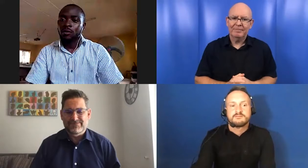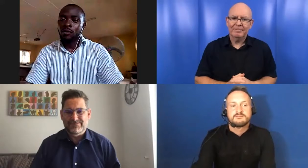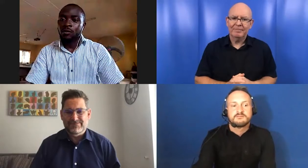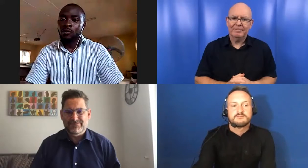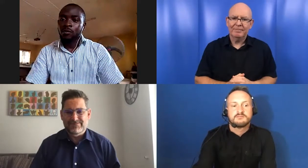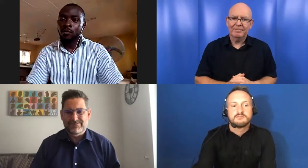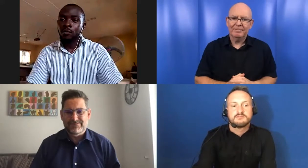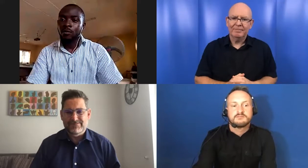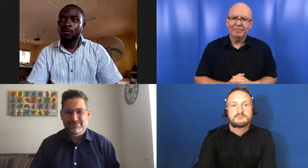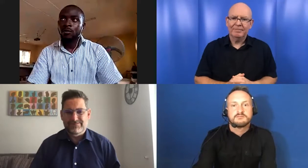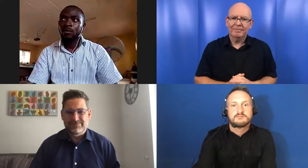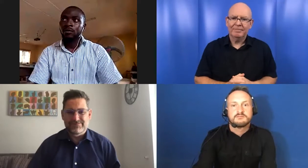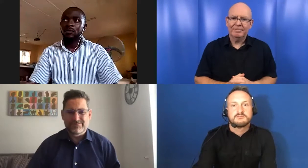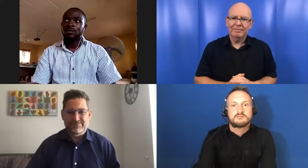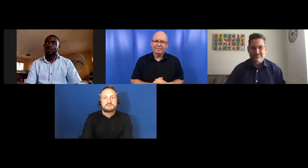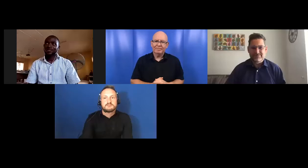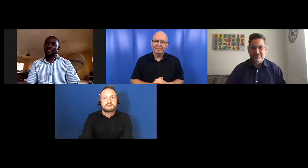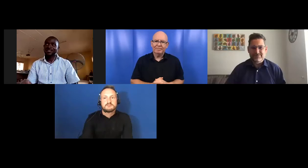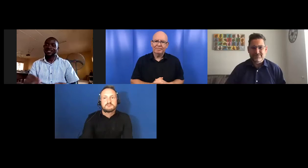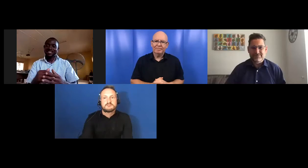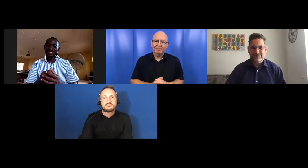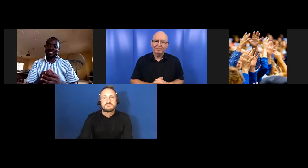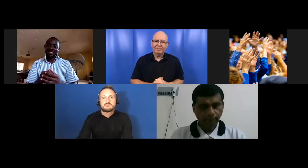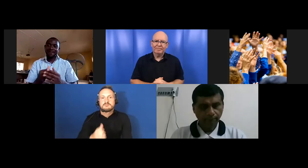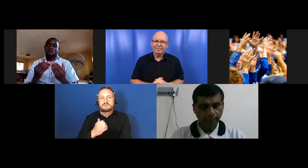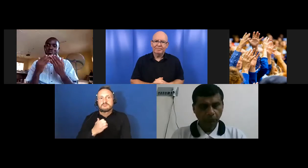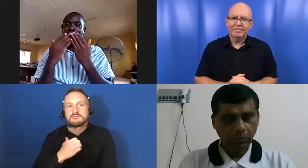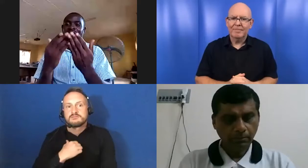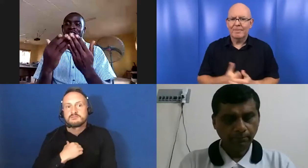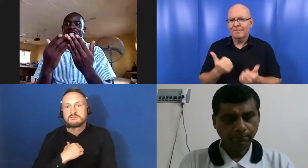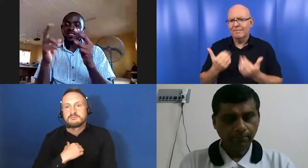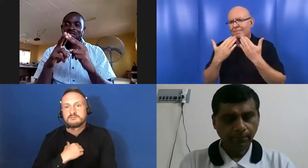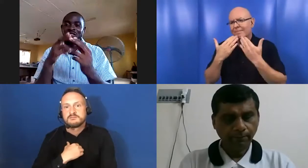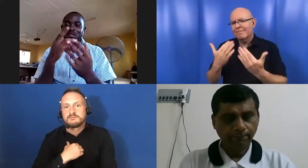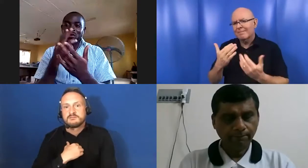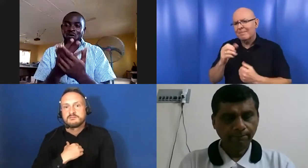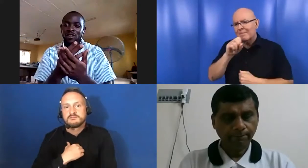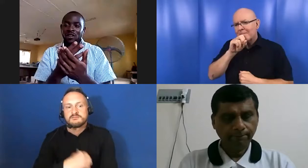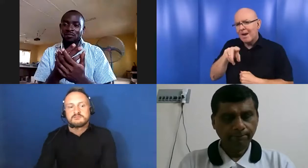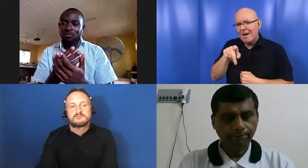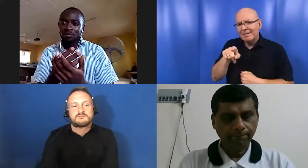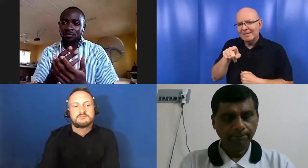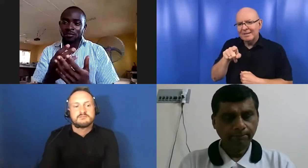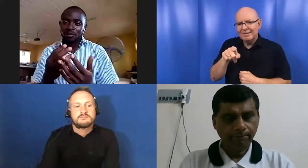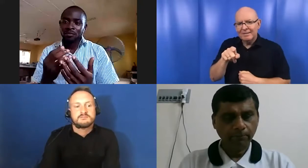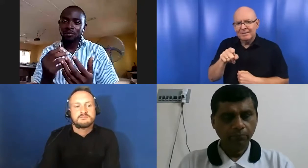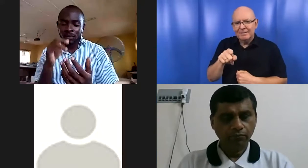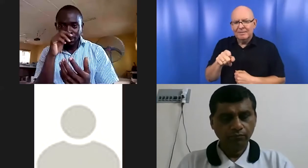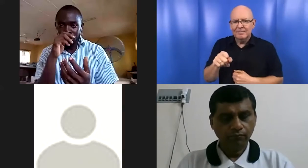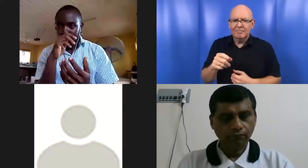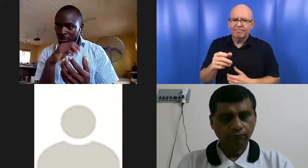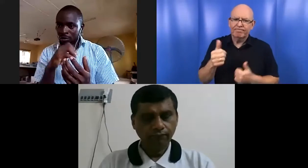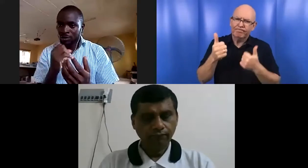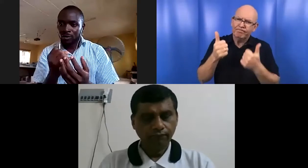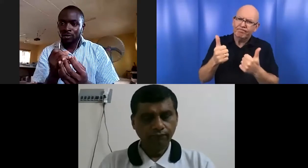Thank you so much, Mark. It's wonderful to get your perspective on this, and your findings were really helpful in the research. I will